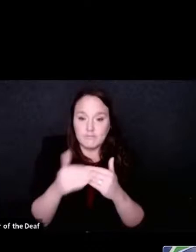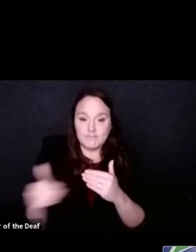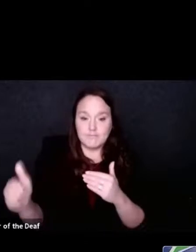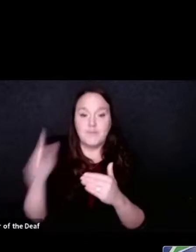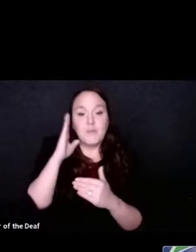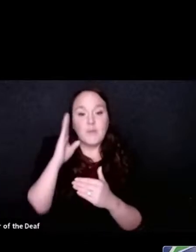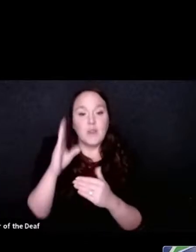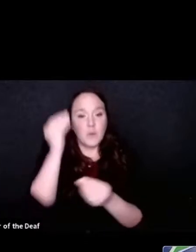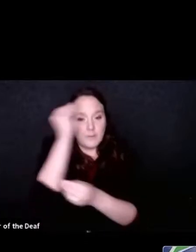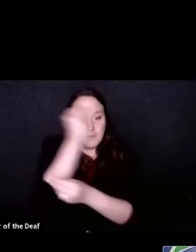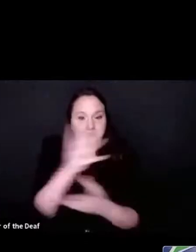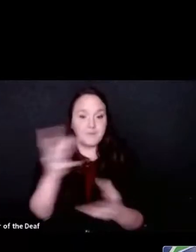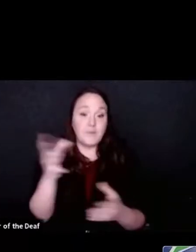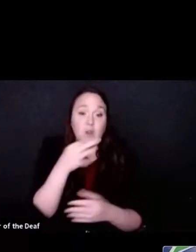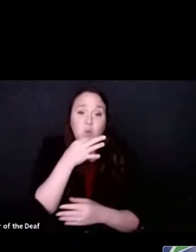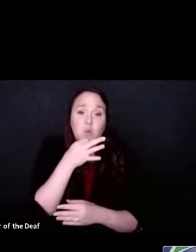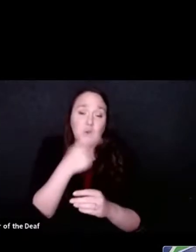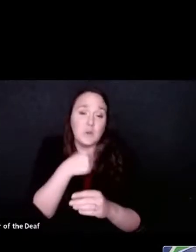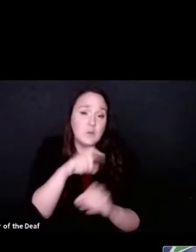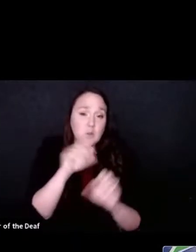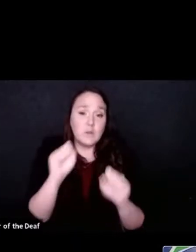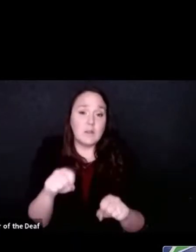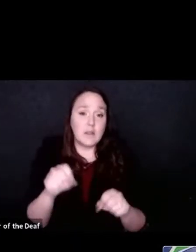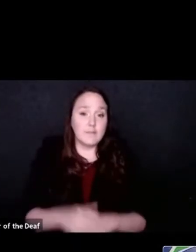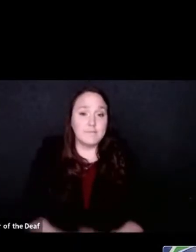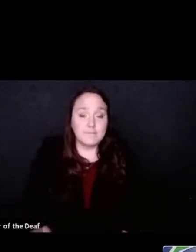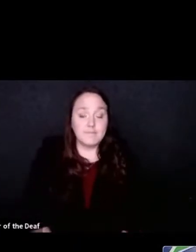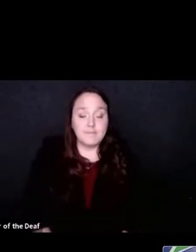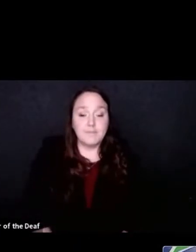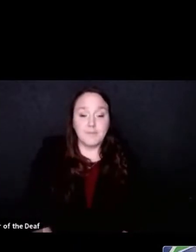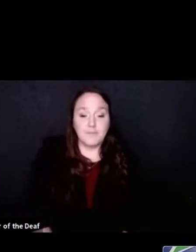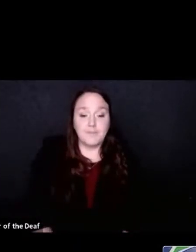soon or as we can on what that plan looks like.